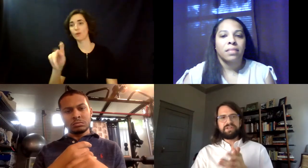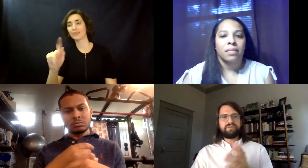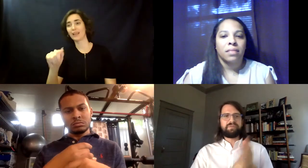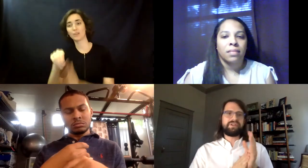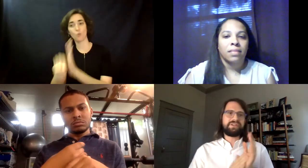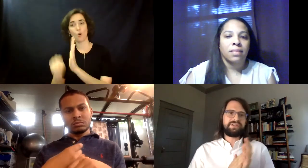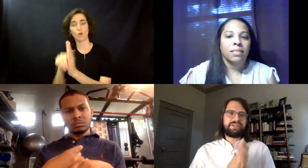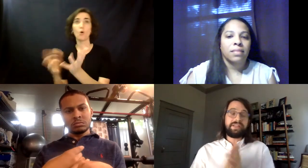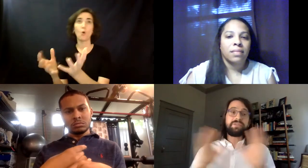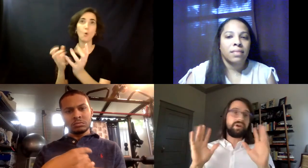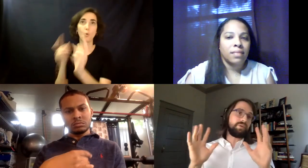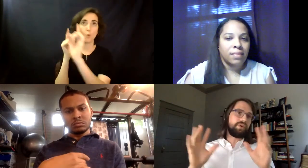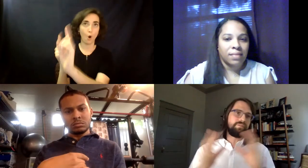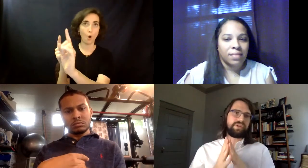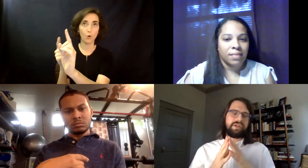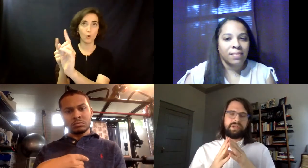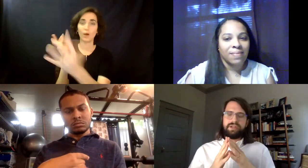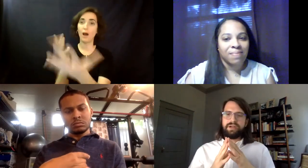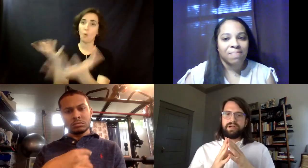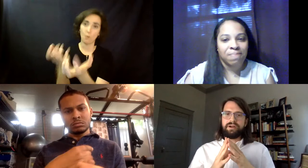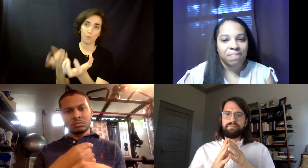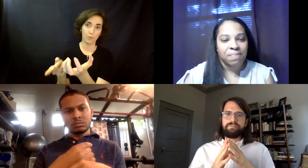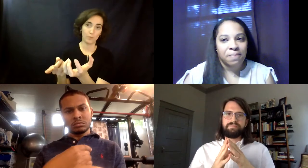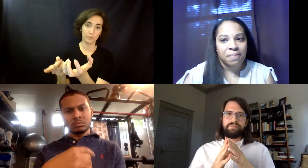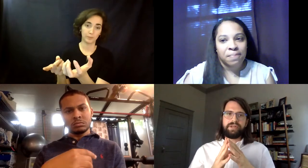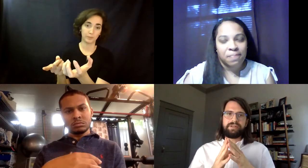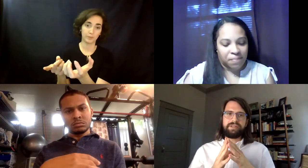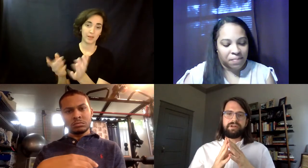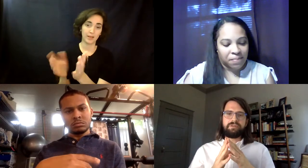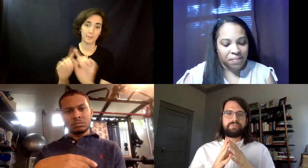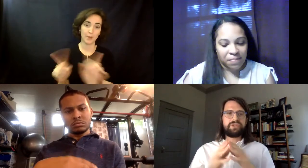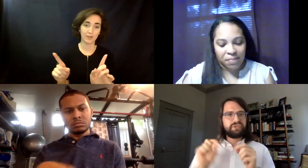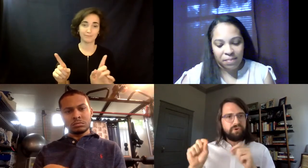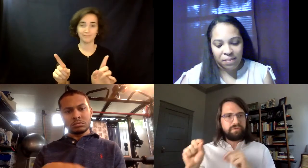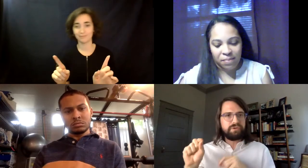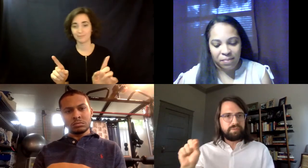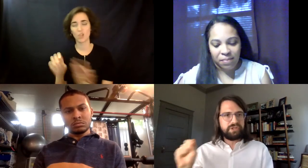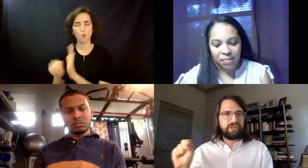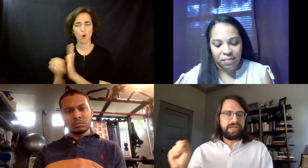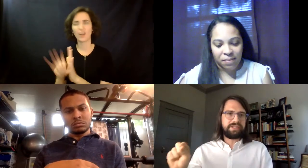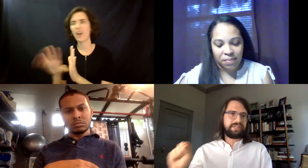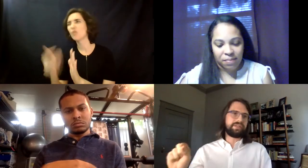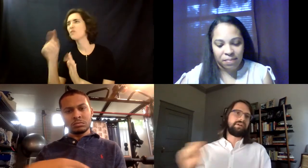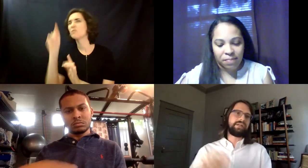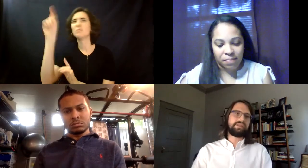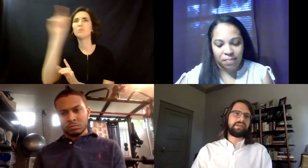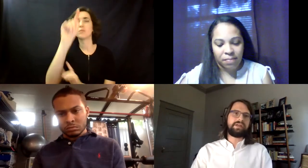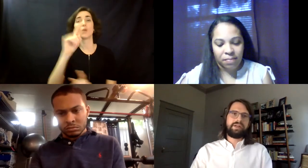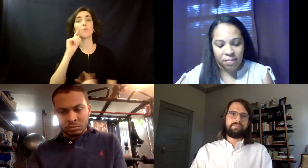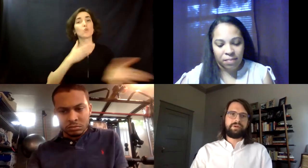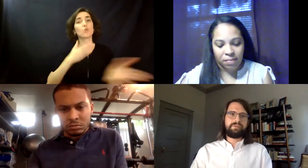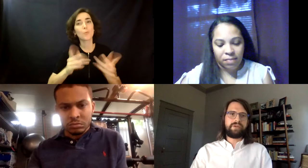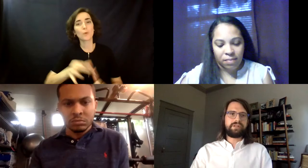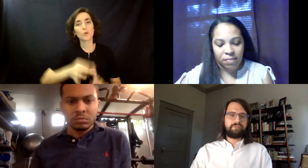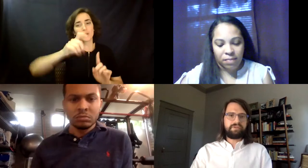and other parts of the state. That's where we want to be. But you know, to serve those specialized needs that are out there.